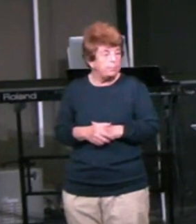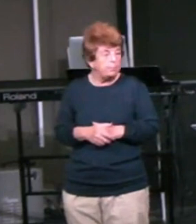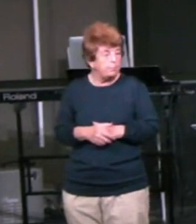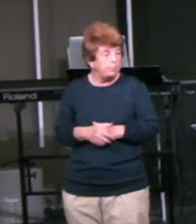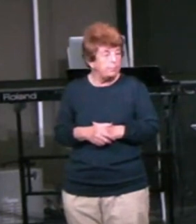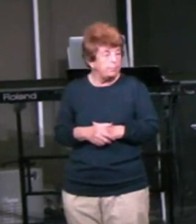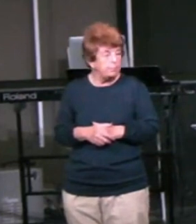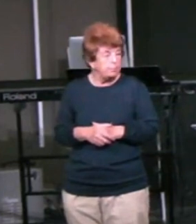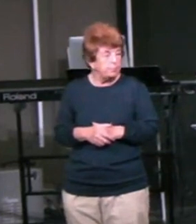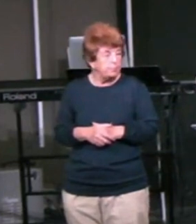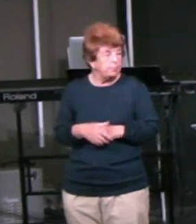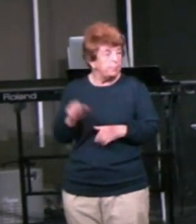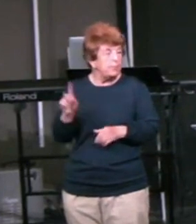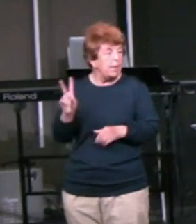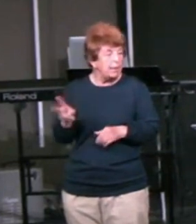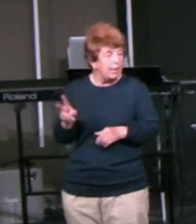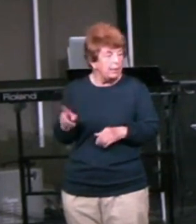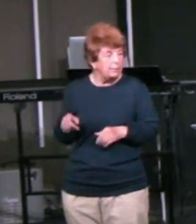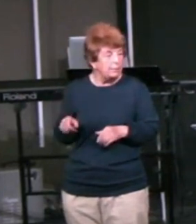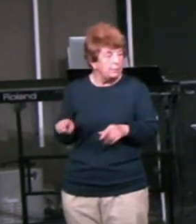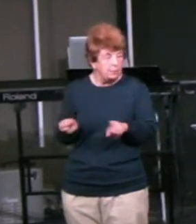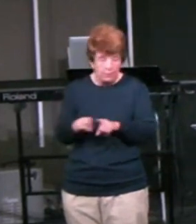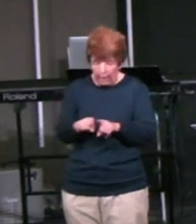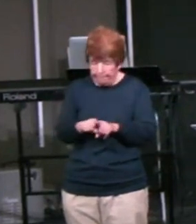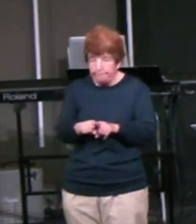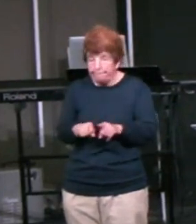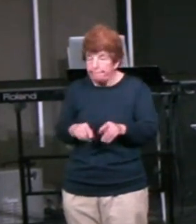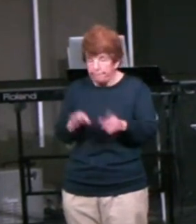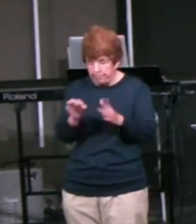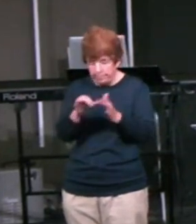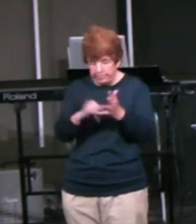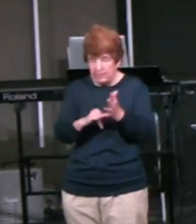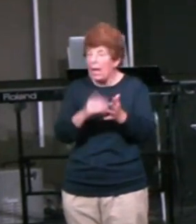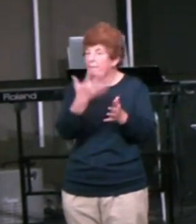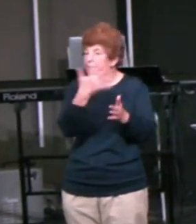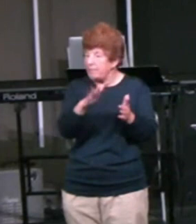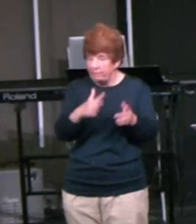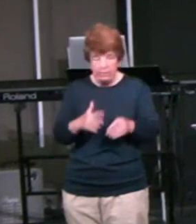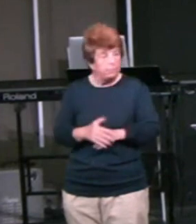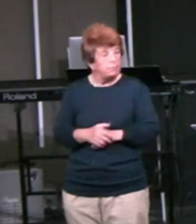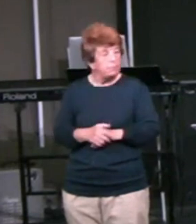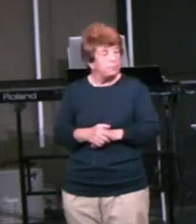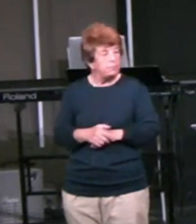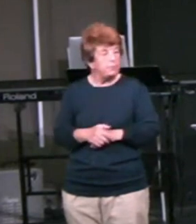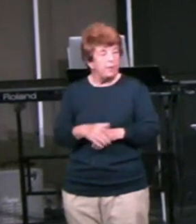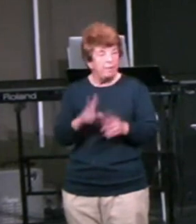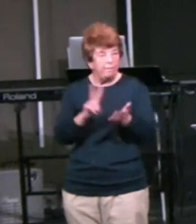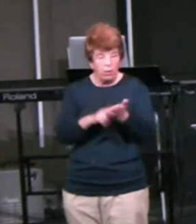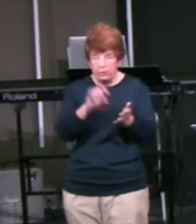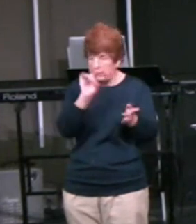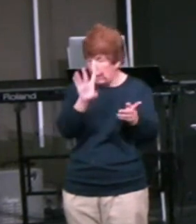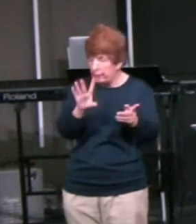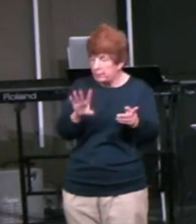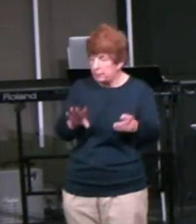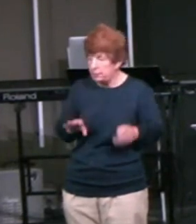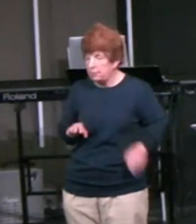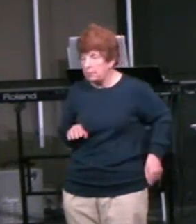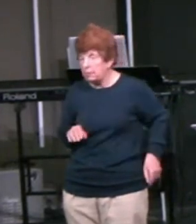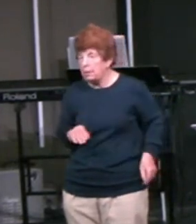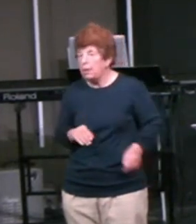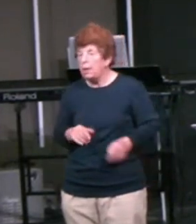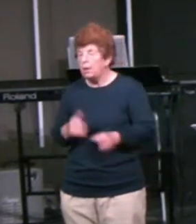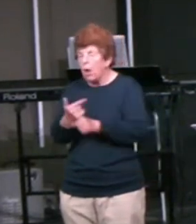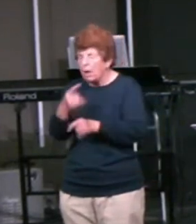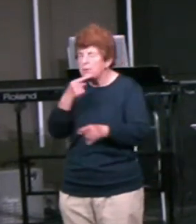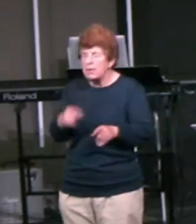This statement comes again to that effect in Psalm 50, in verse 10.